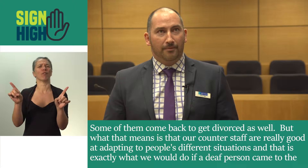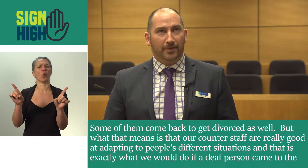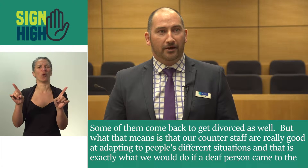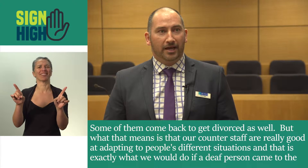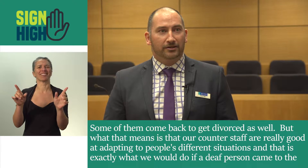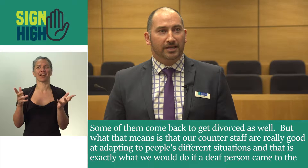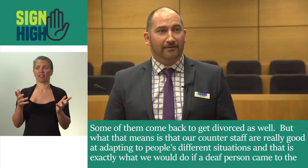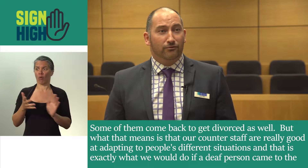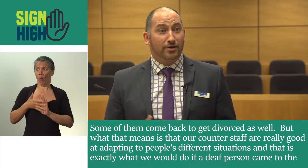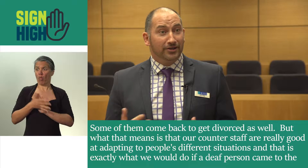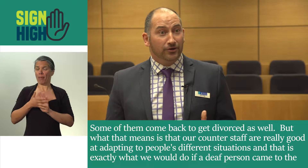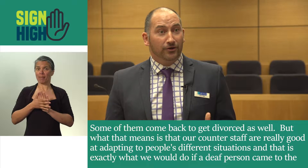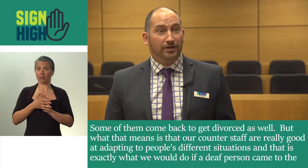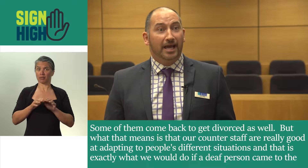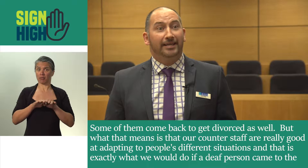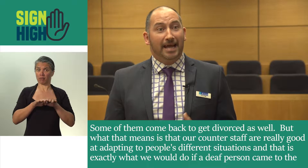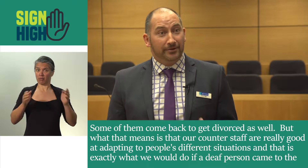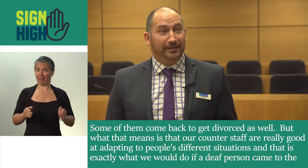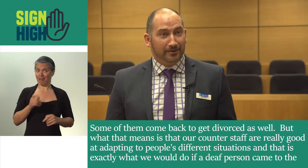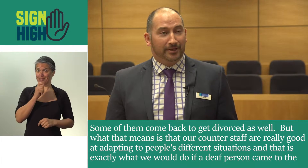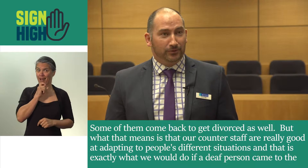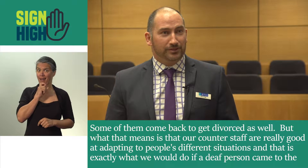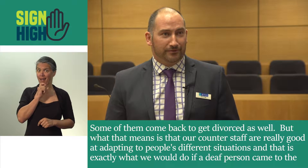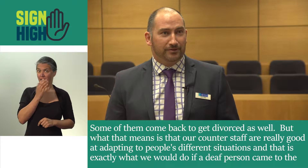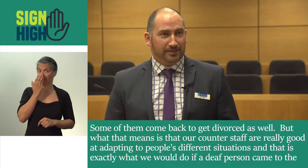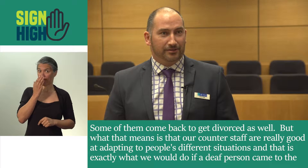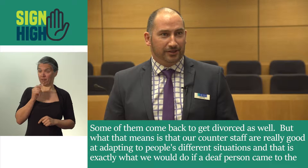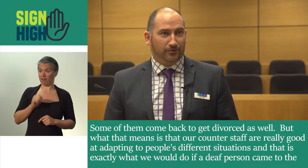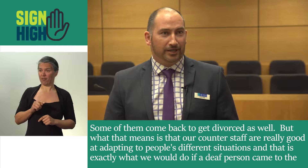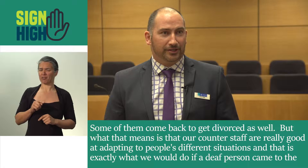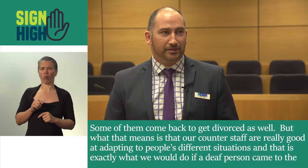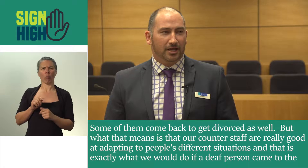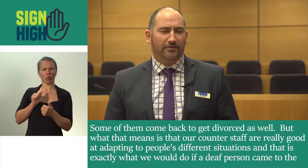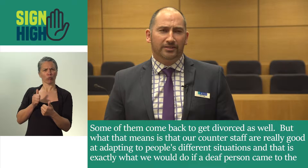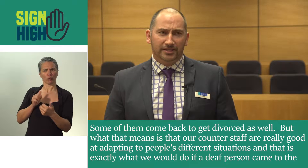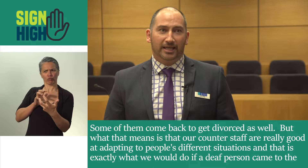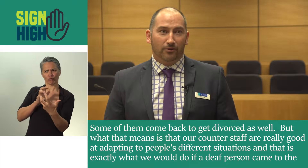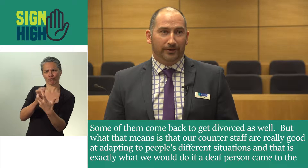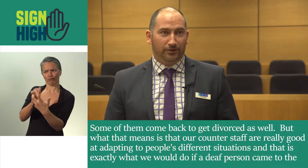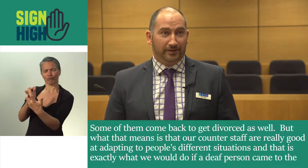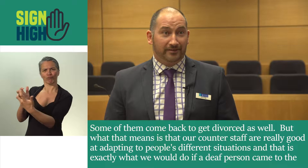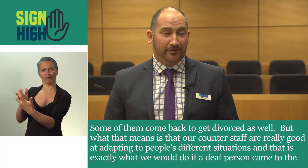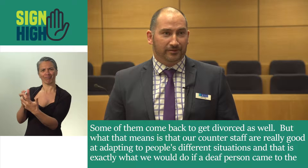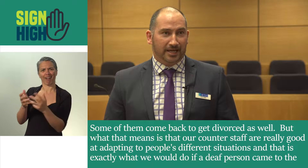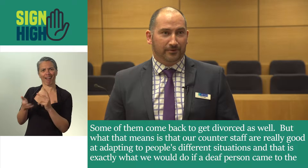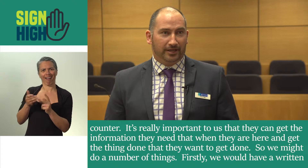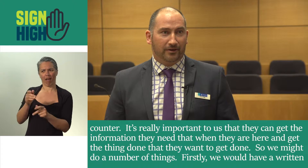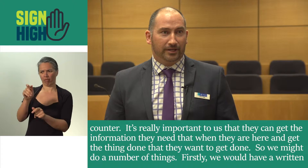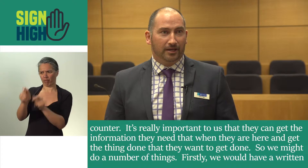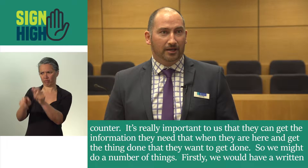our counter staff are really good at adapting to people's different situations. And that's exactly what we'd do if a deaf person came to the counter.